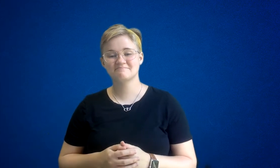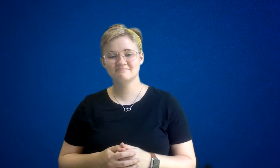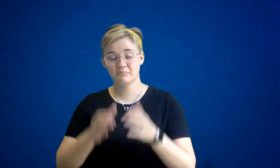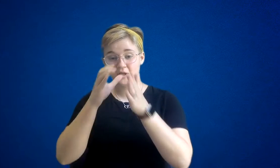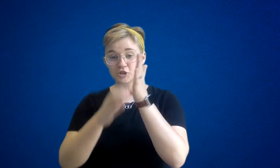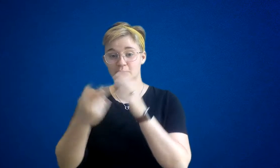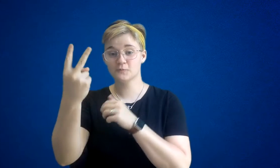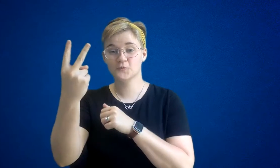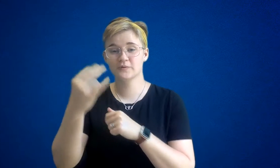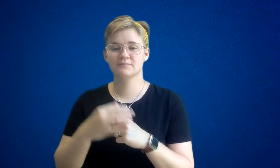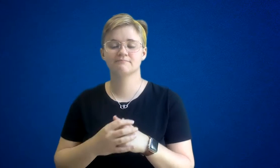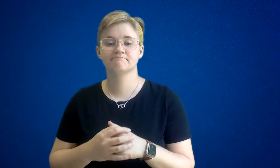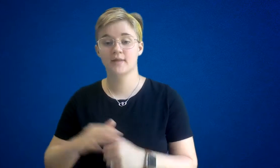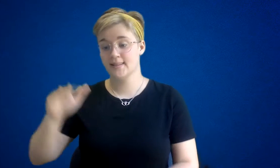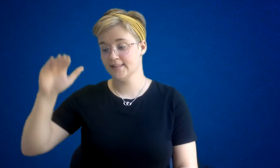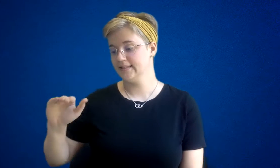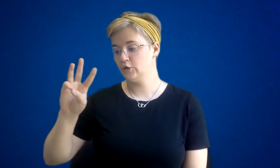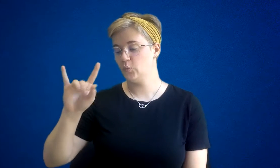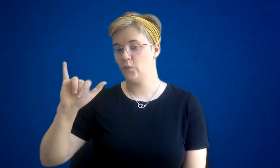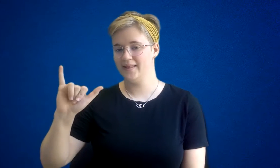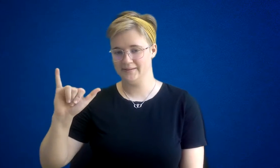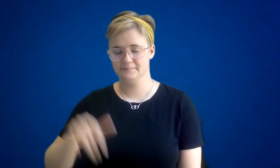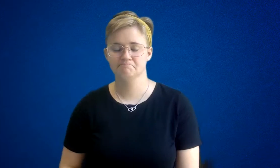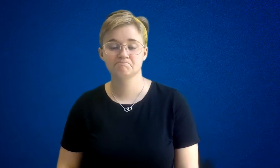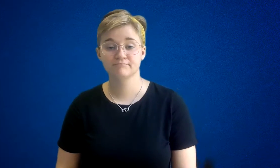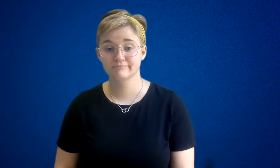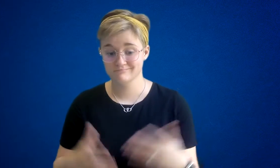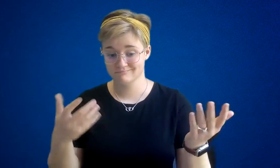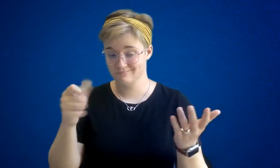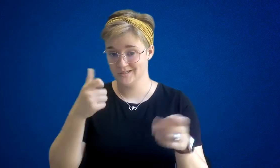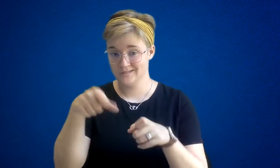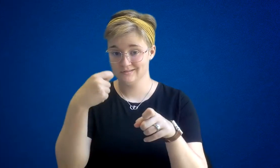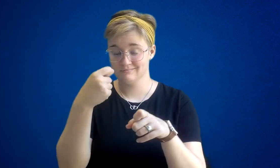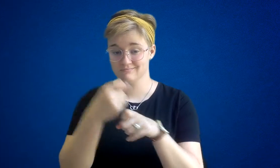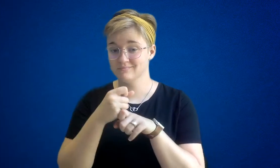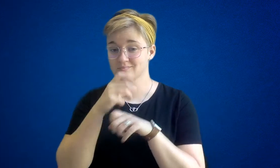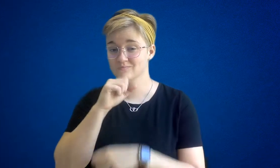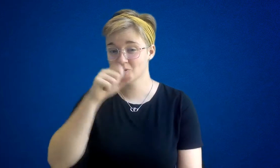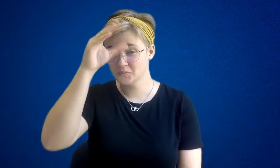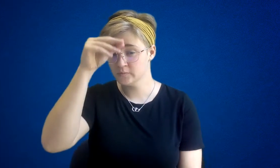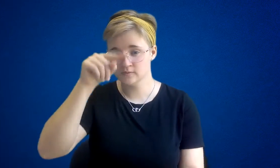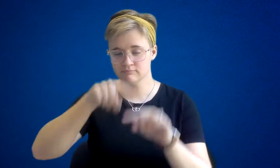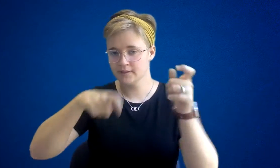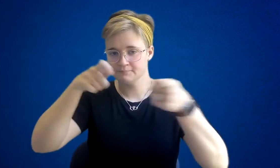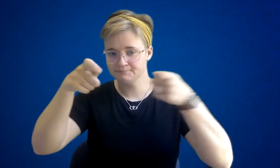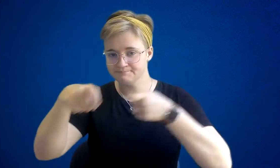Chapter 2 Little Willie. A 10-year-old boy cannot run a farm, but you can't tell a 10-year-old boy